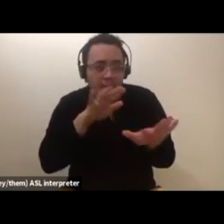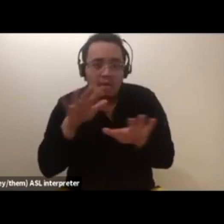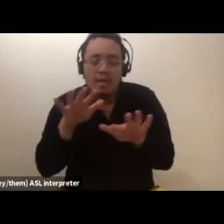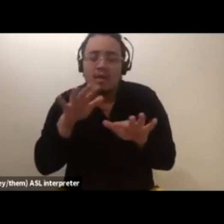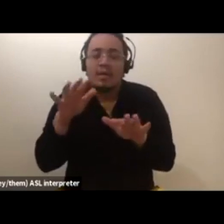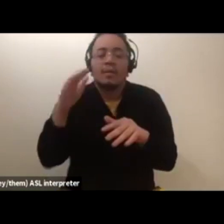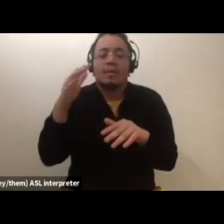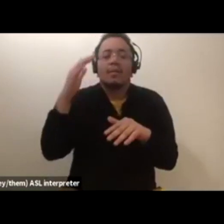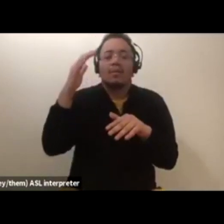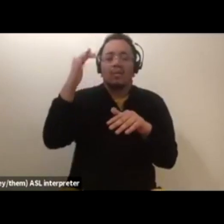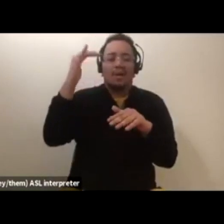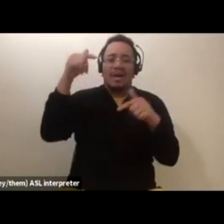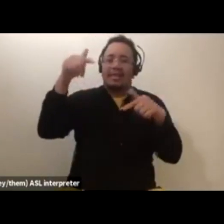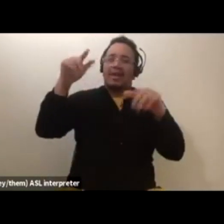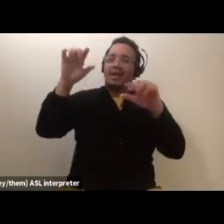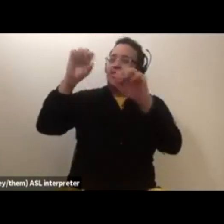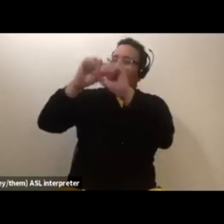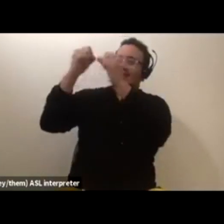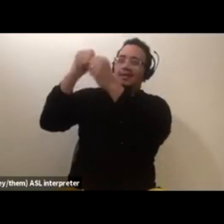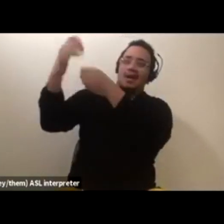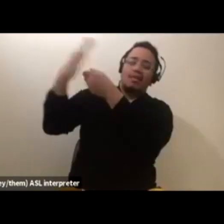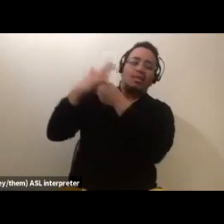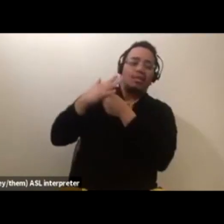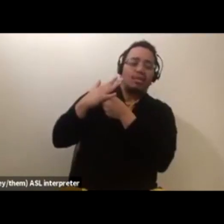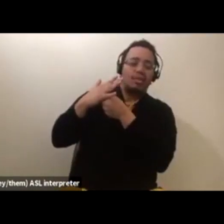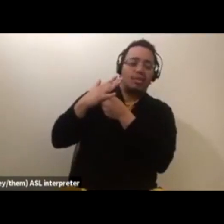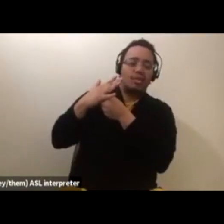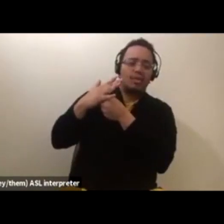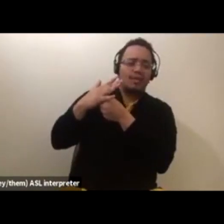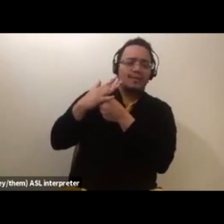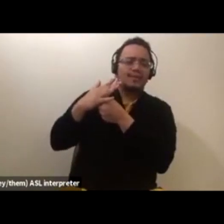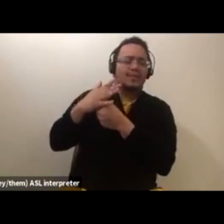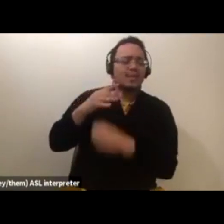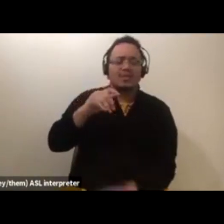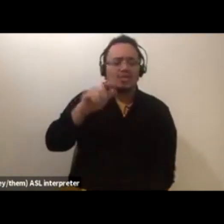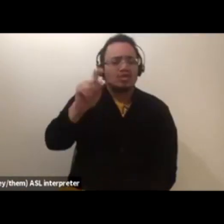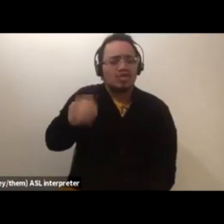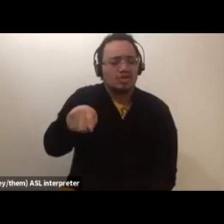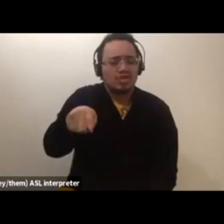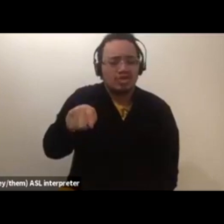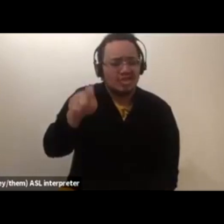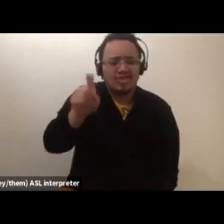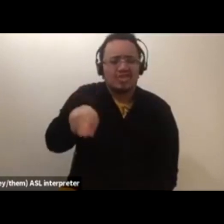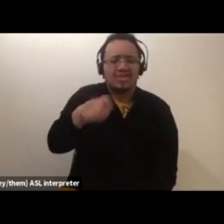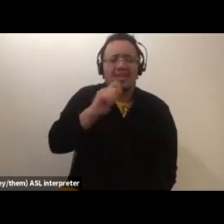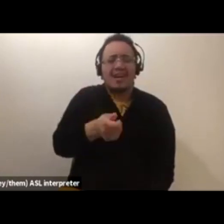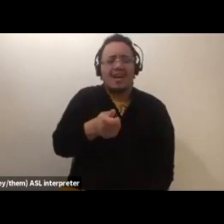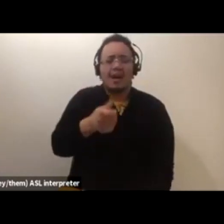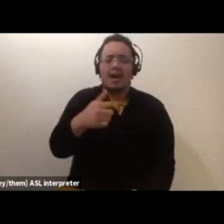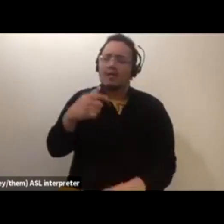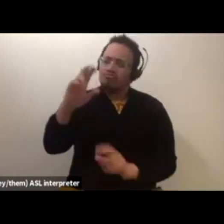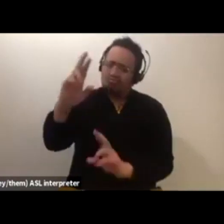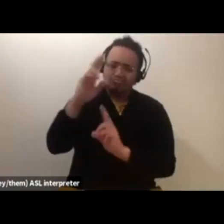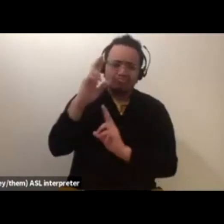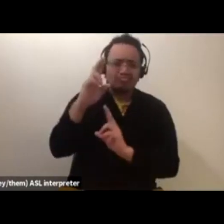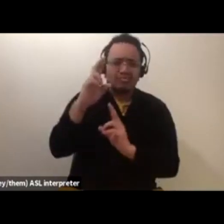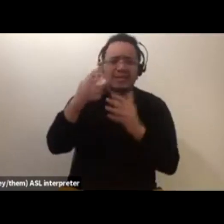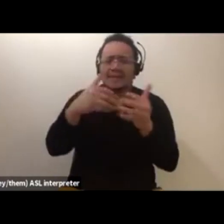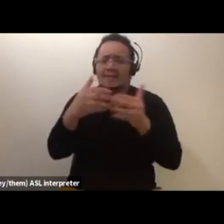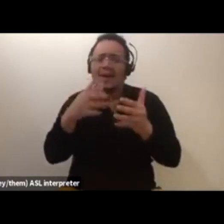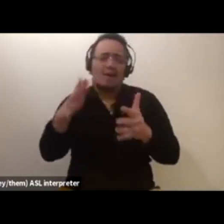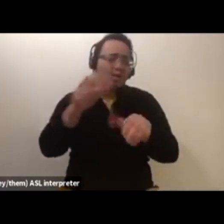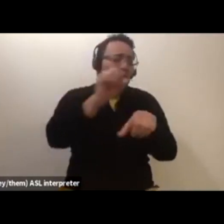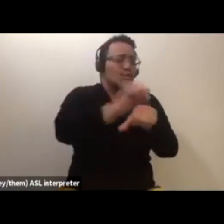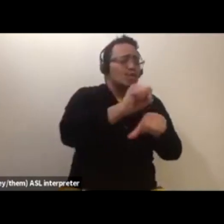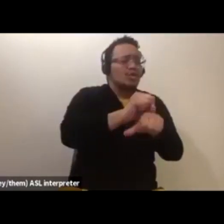now. But it shouldn't be that way, right? I should be able to be respected just like any other male would anywhere, either a workplace